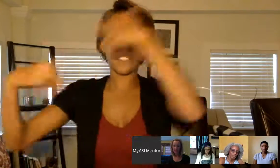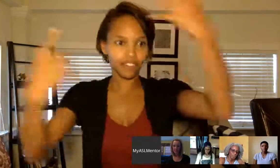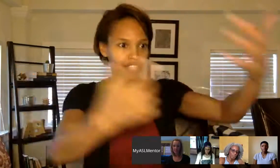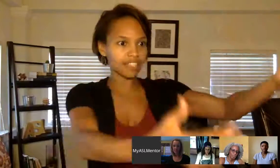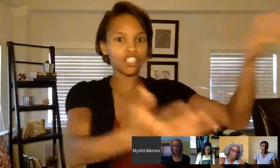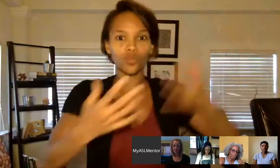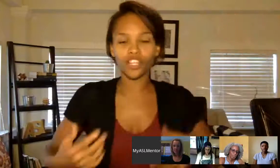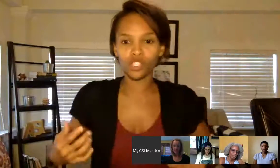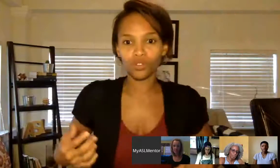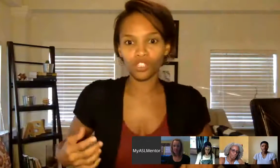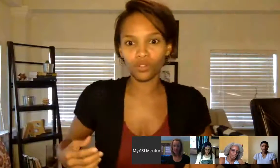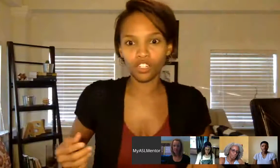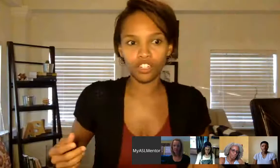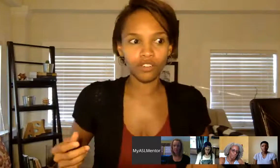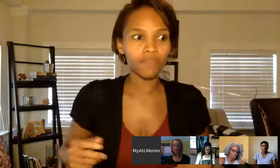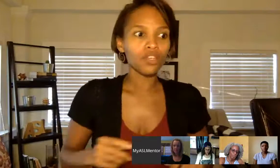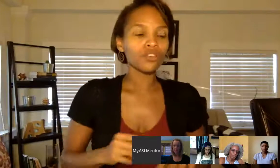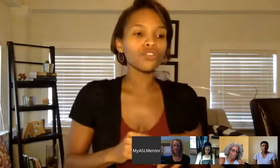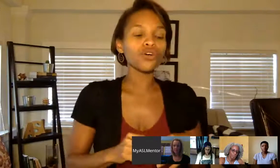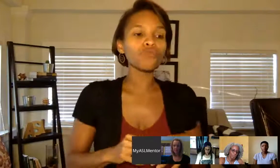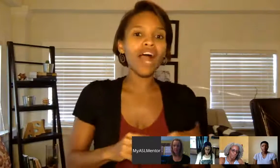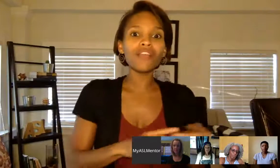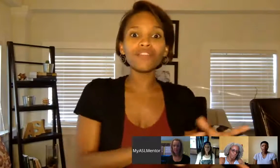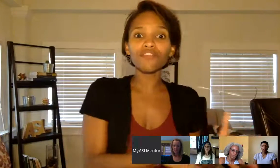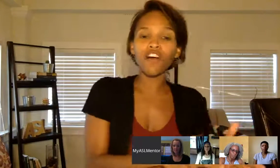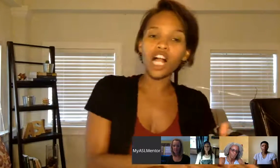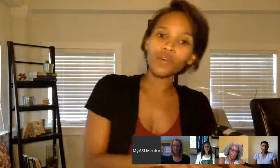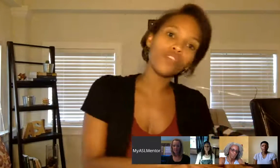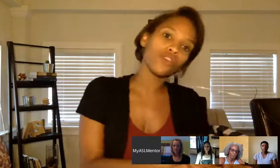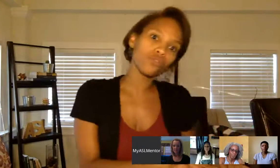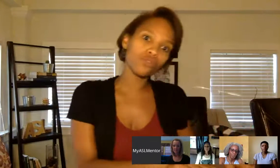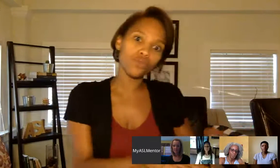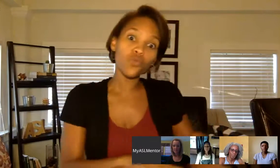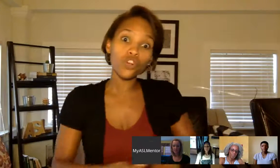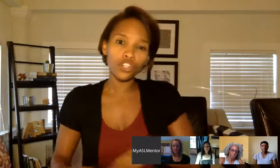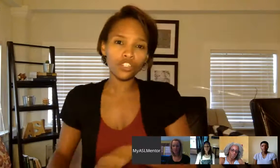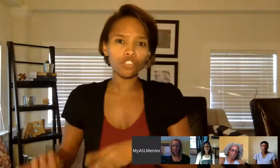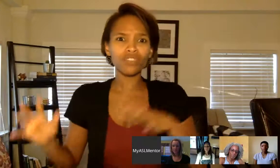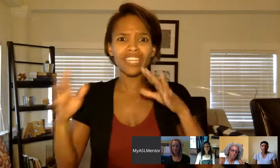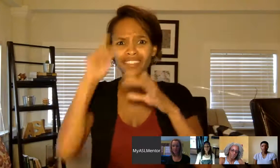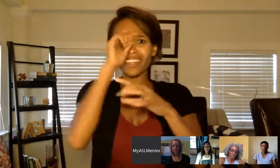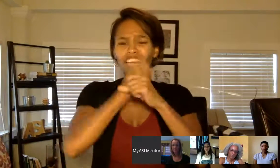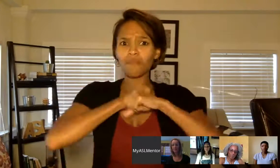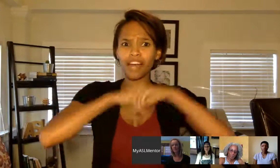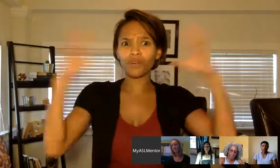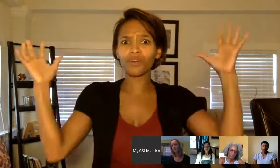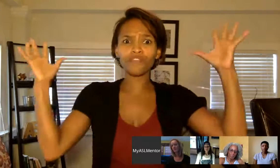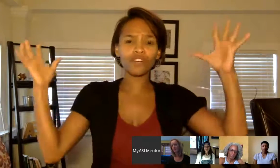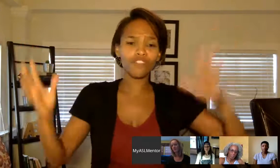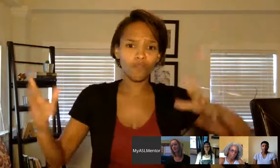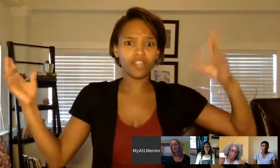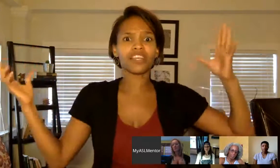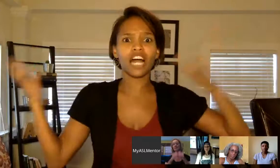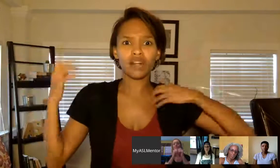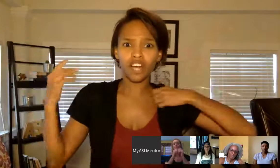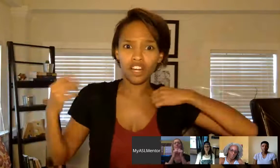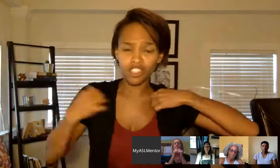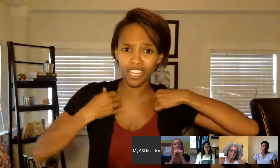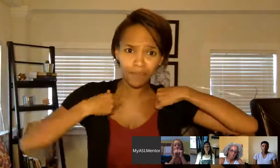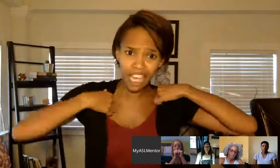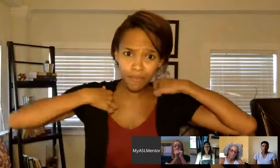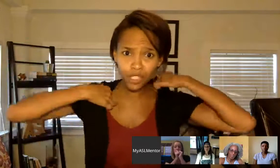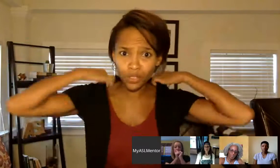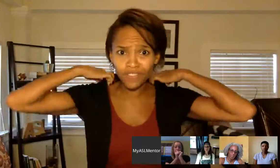if this situation were to occur. So rather than following those words, really thinking about, we've all been on a